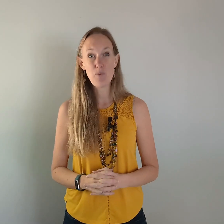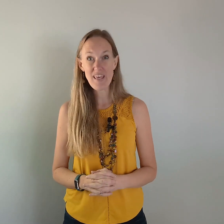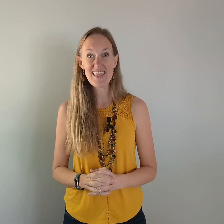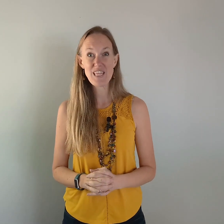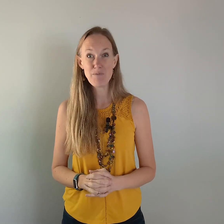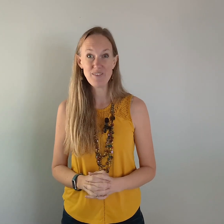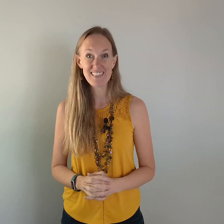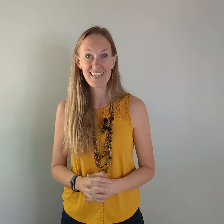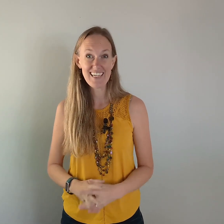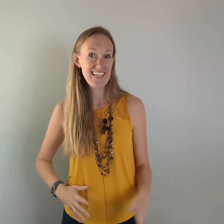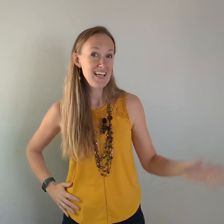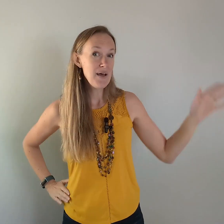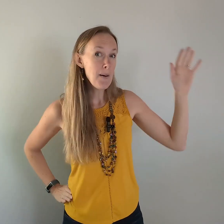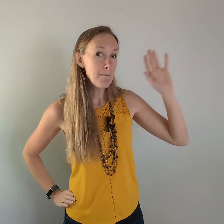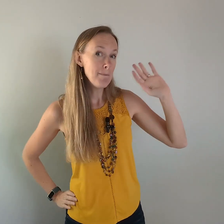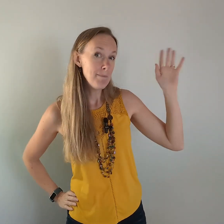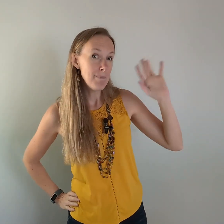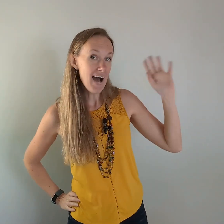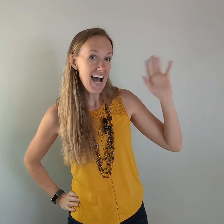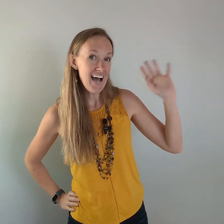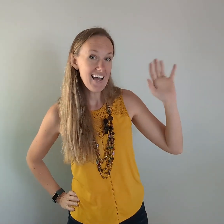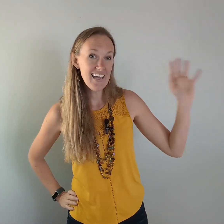with the music. Bye.